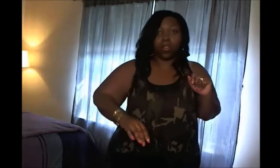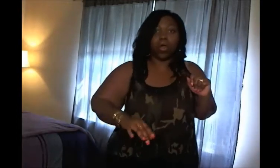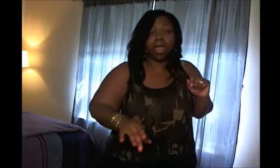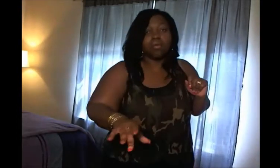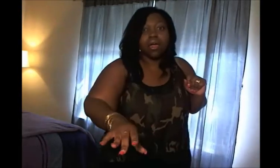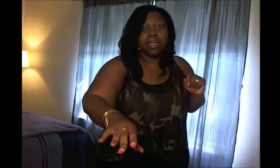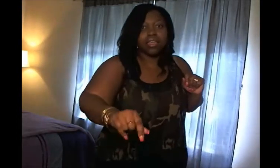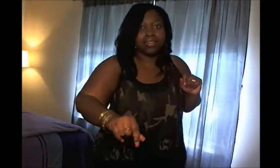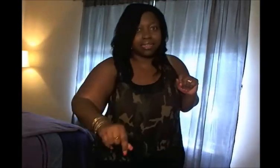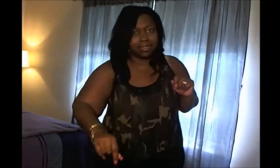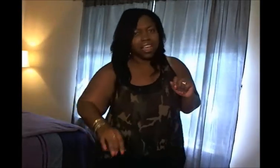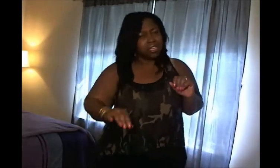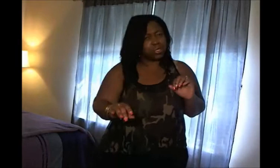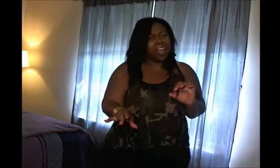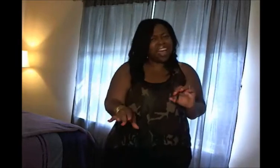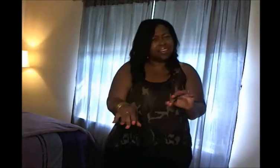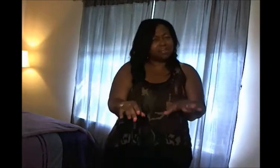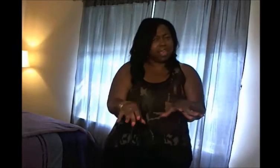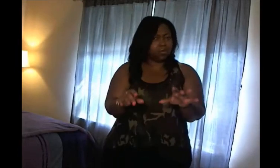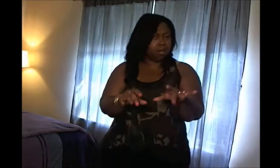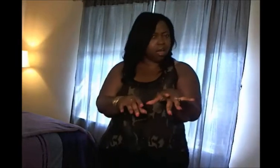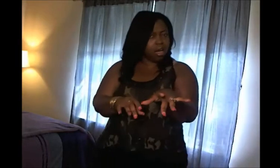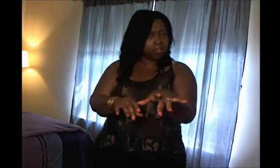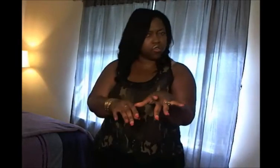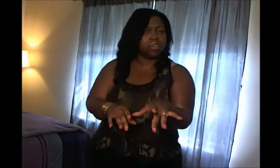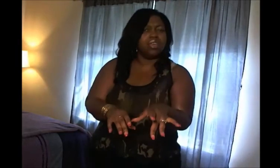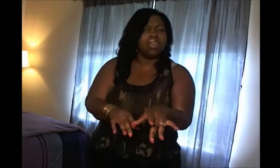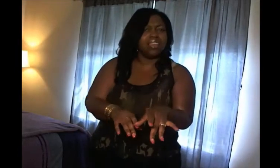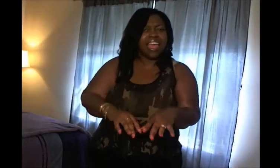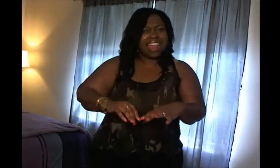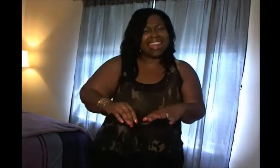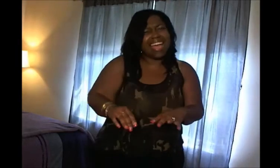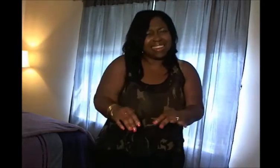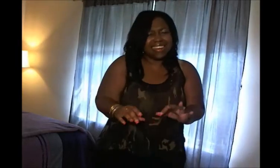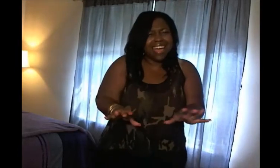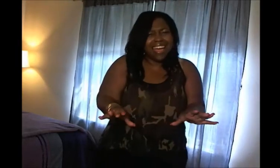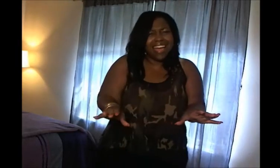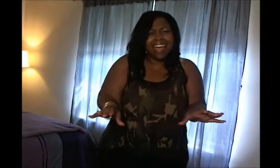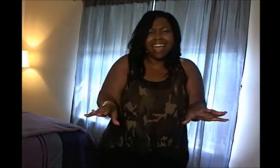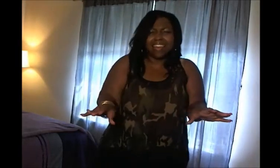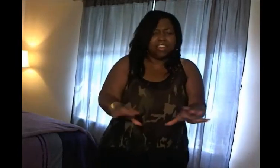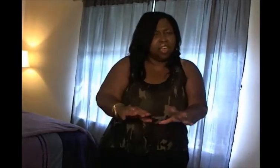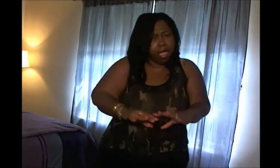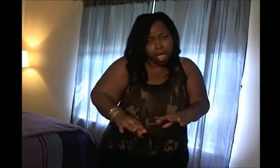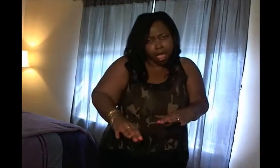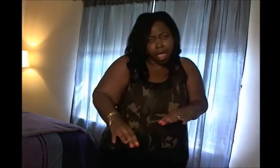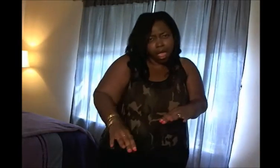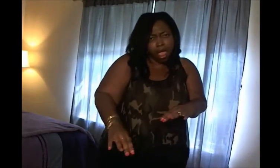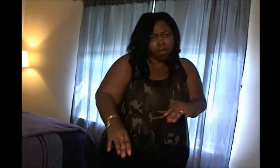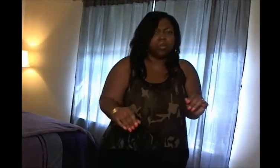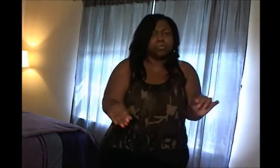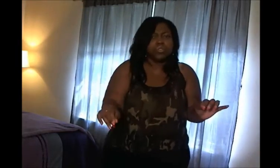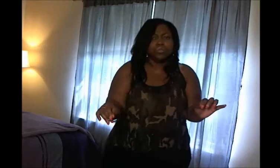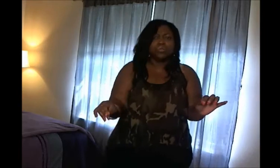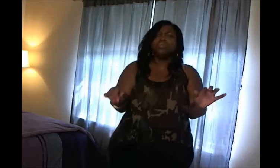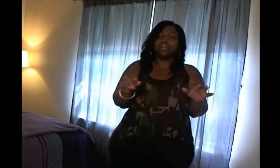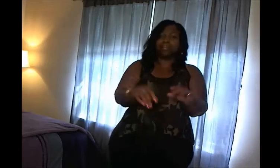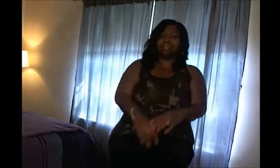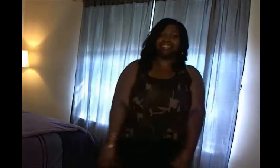Lord, I'm running. Trying to make 100. 99 and a half won't do.